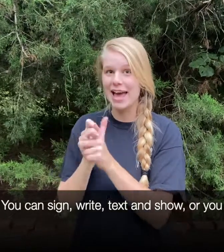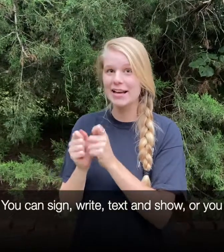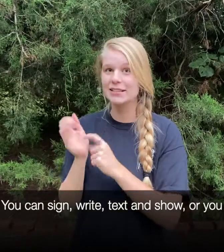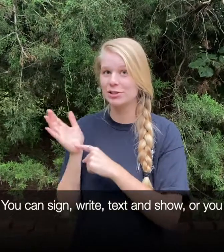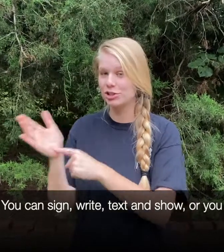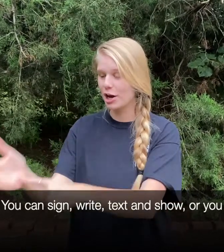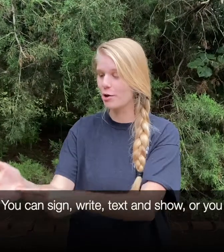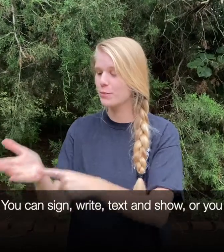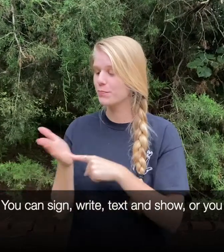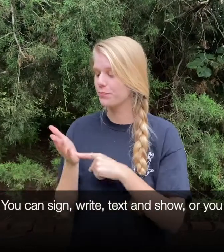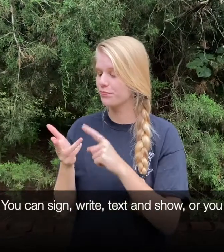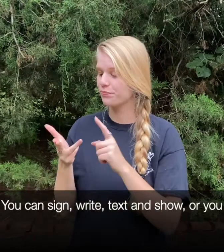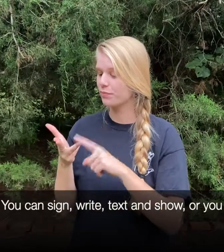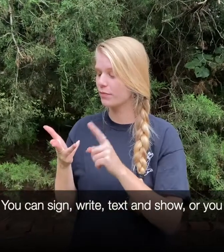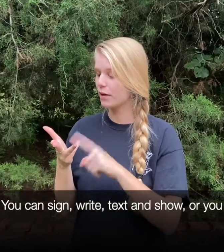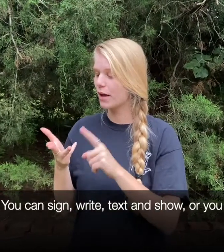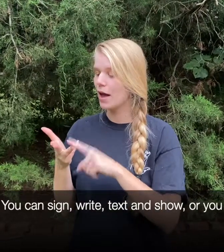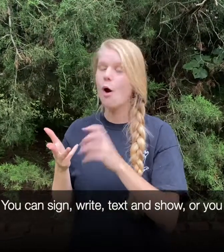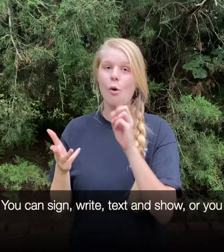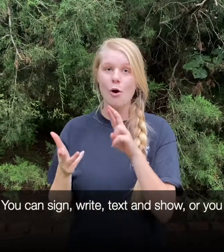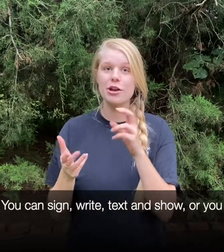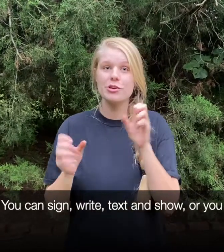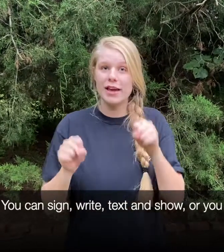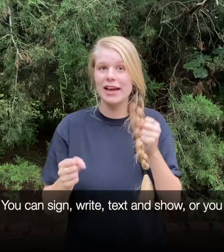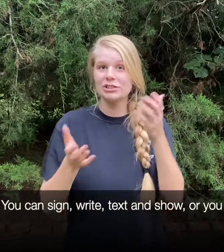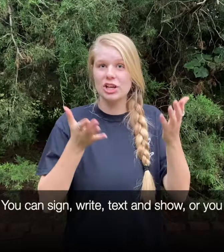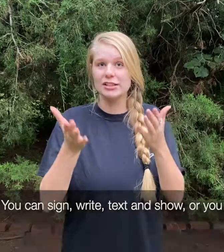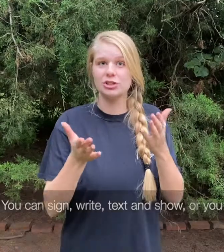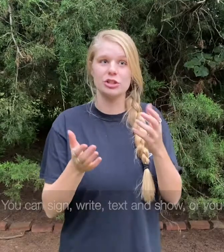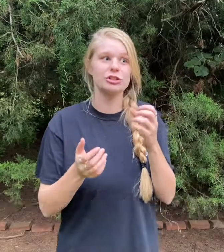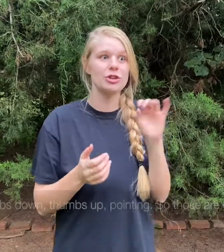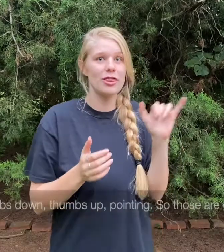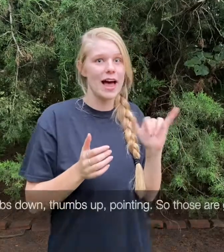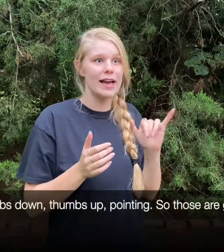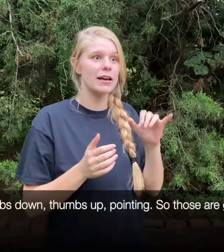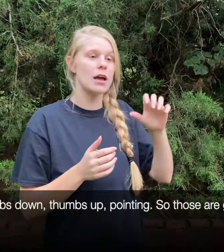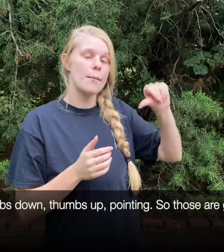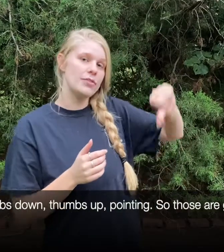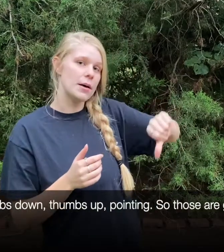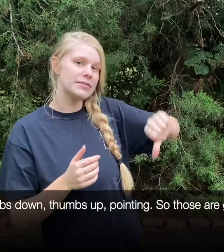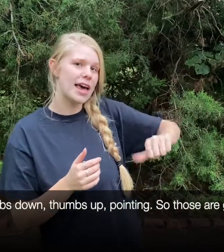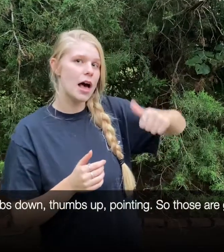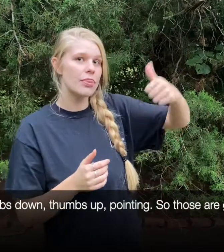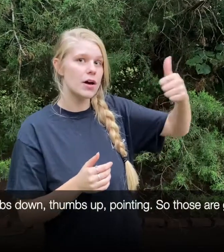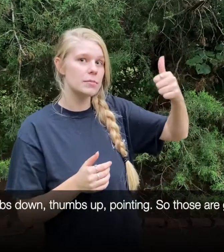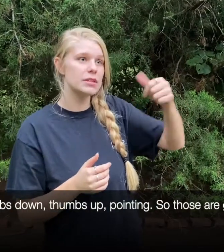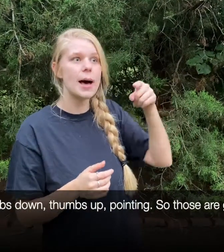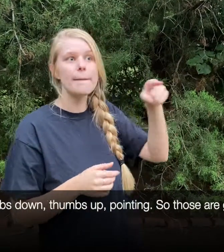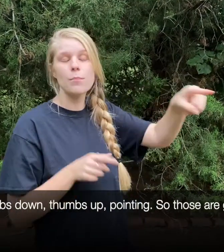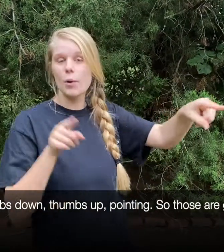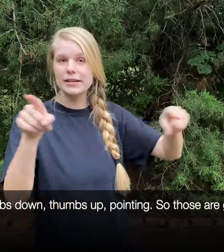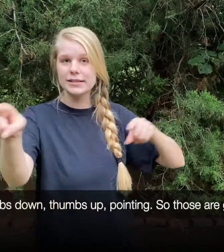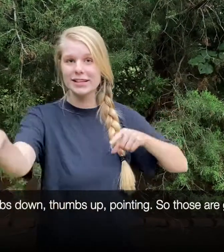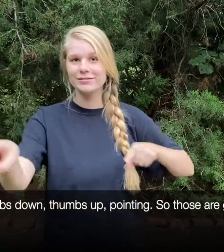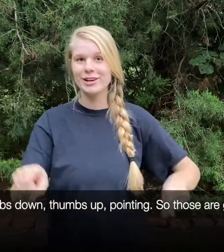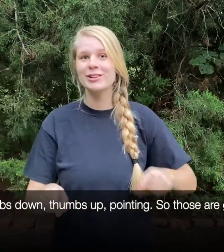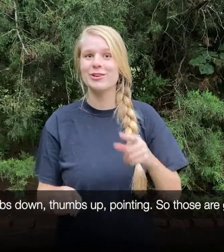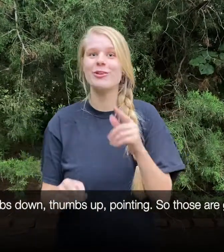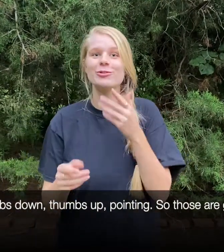text and show, or you can gesture. So like thumbs down, thumbs up, pointing. So those are